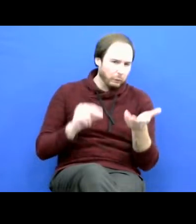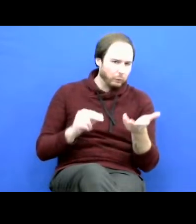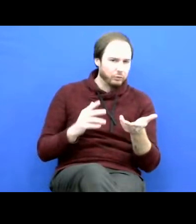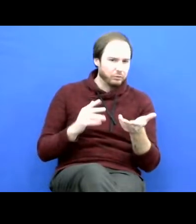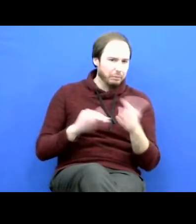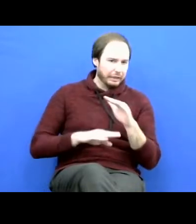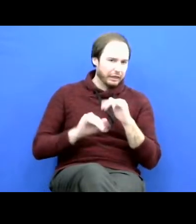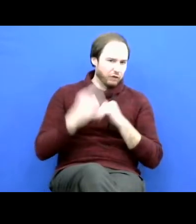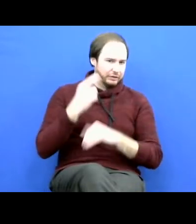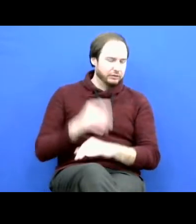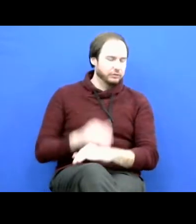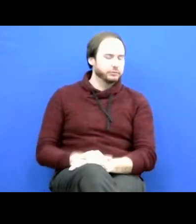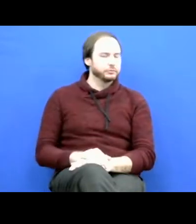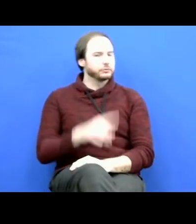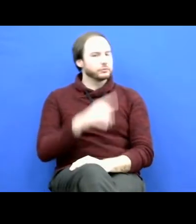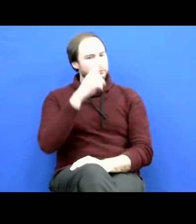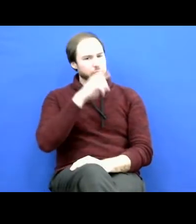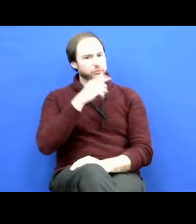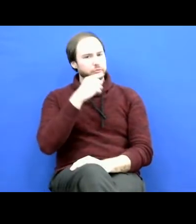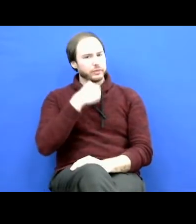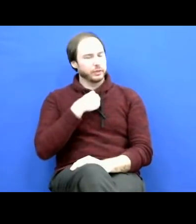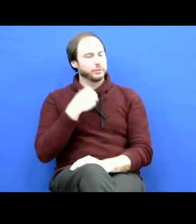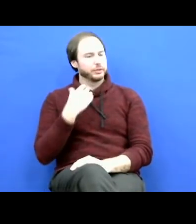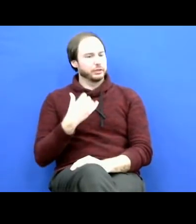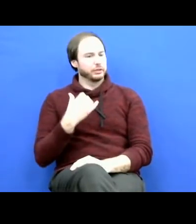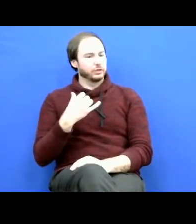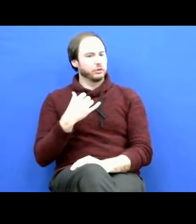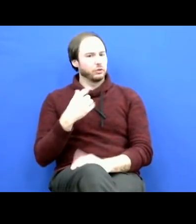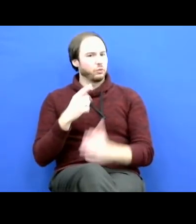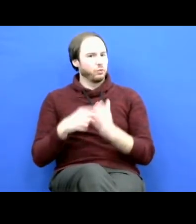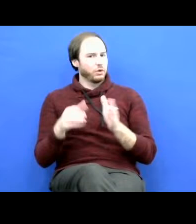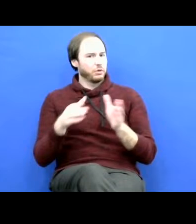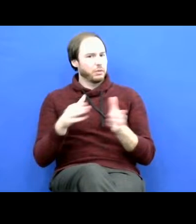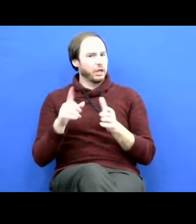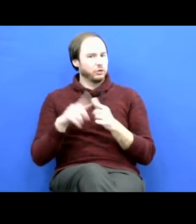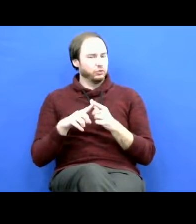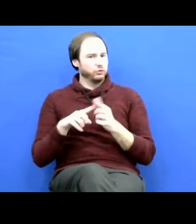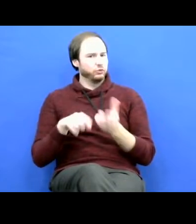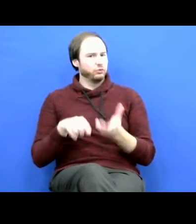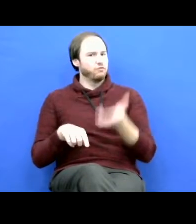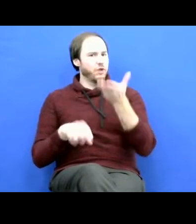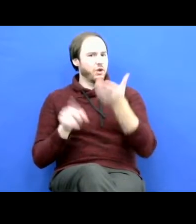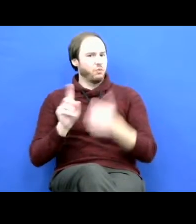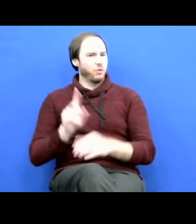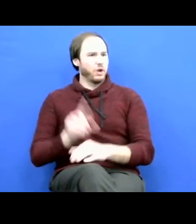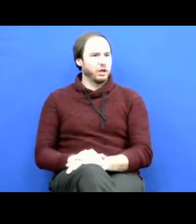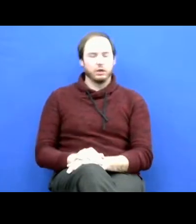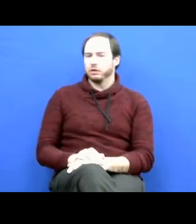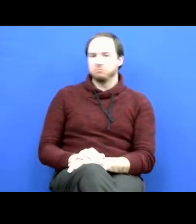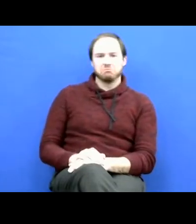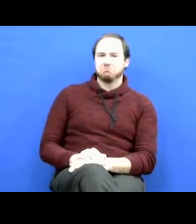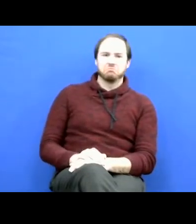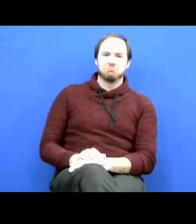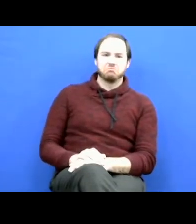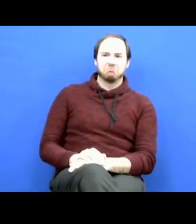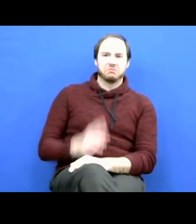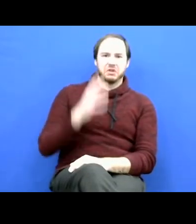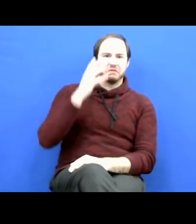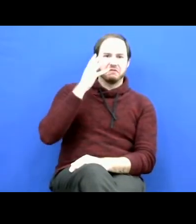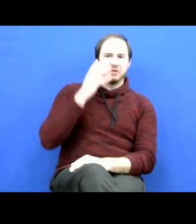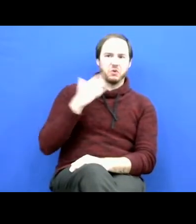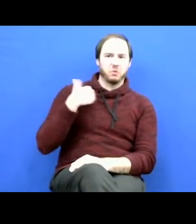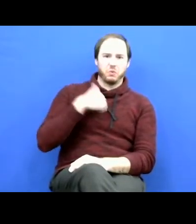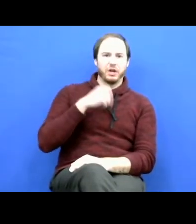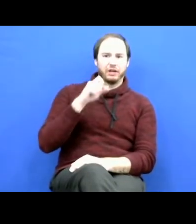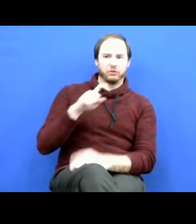Okay. Okay. Can you tell me at this point what you're planning to raise and where? Not yet. That's unfortunately, it's something we